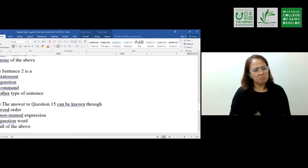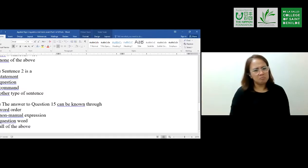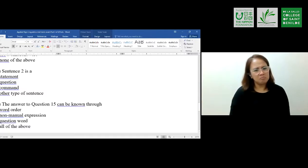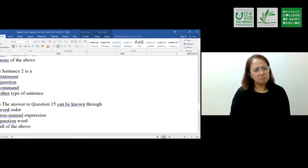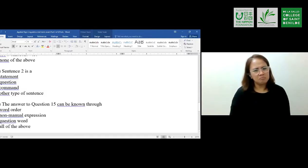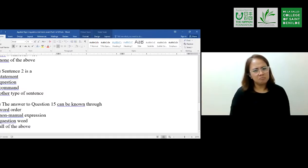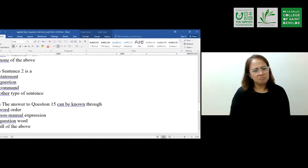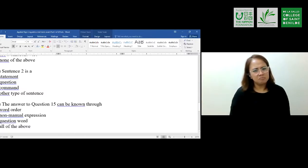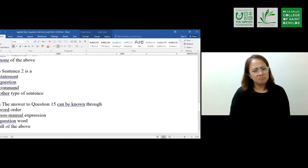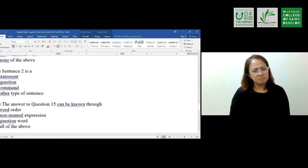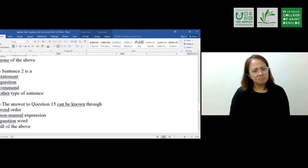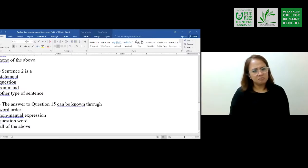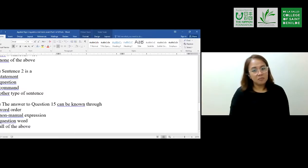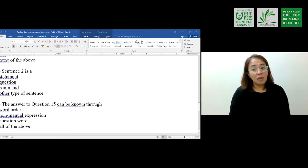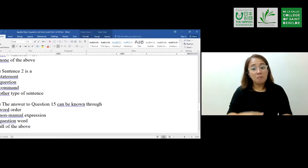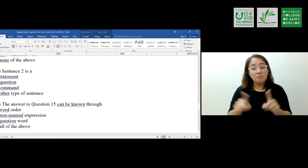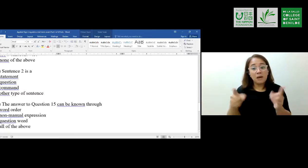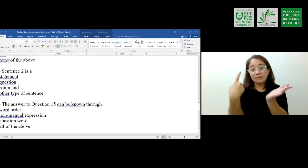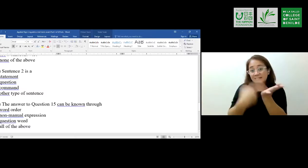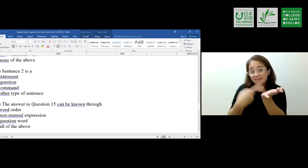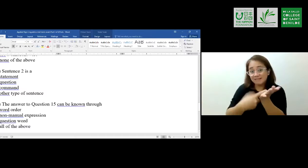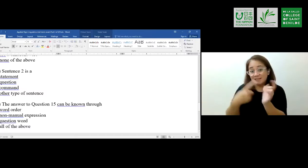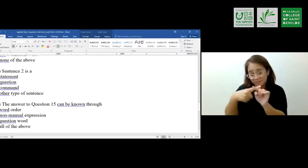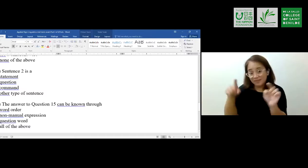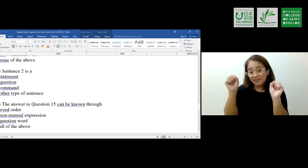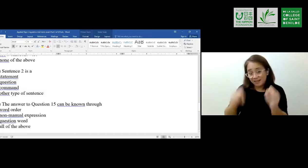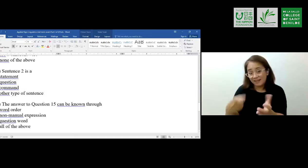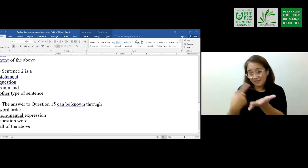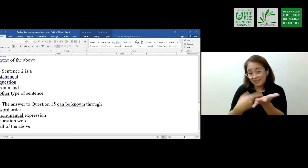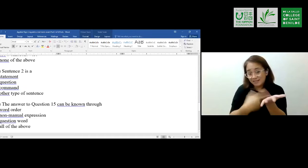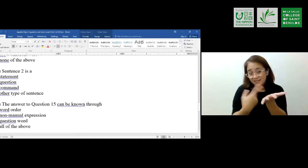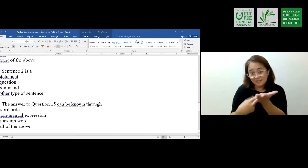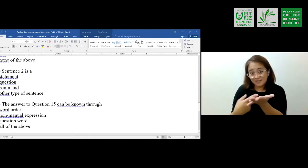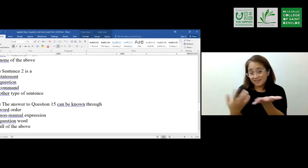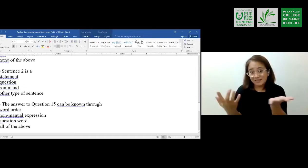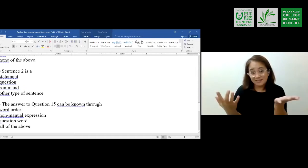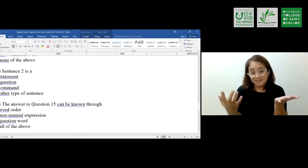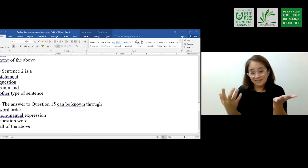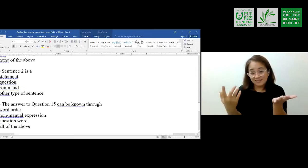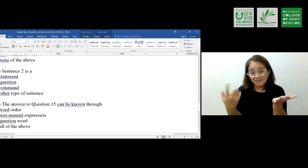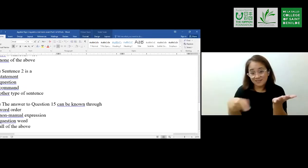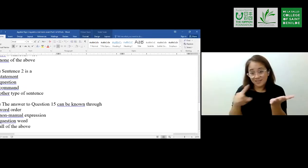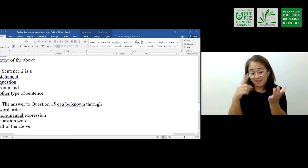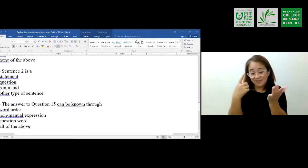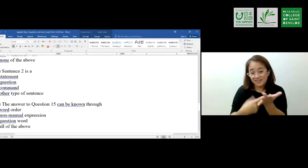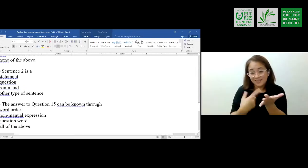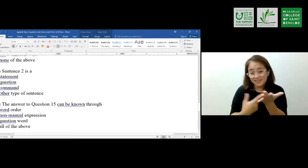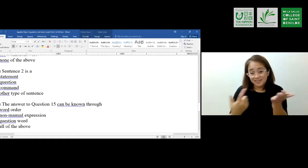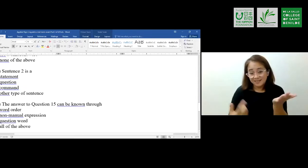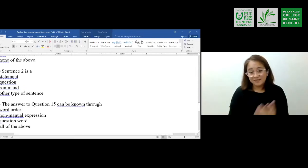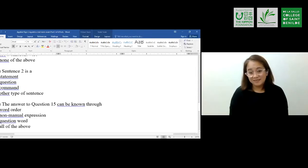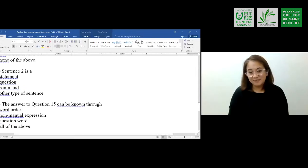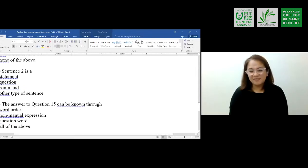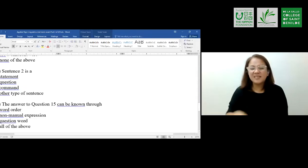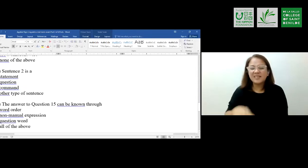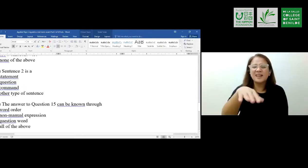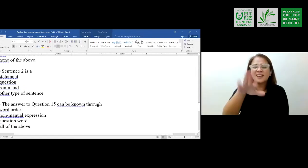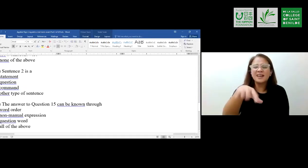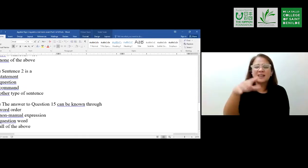But we can discuss that. Okay. All right. So why did people say,